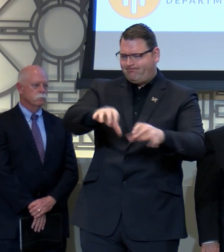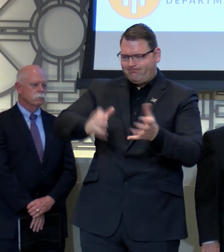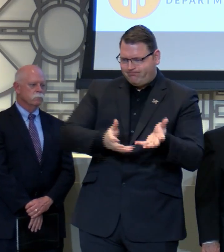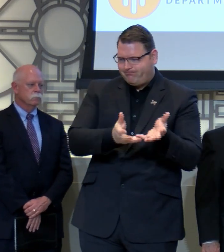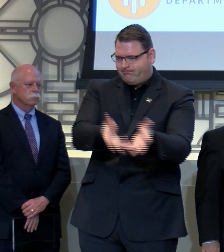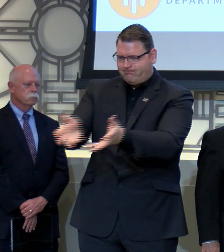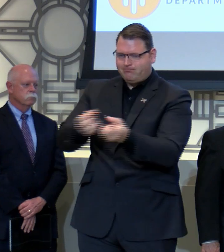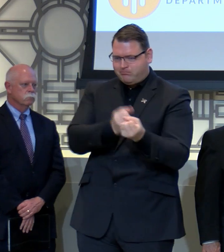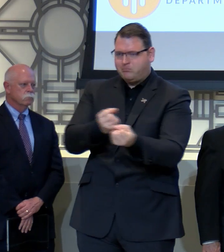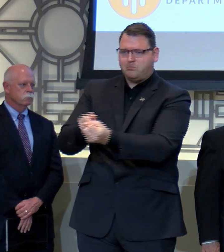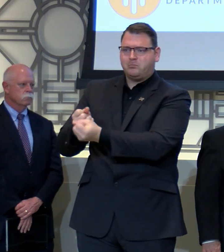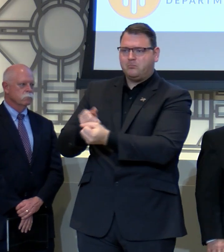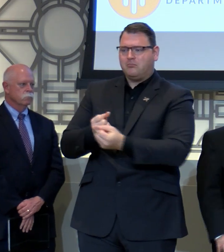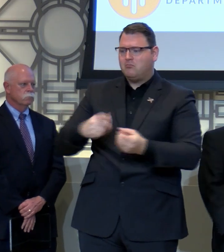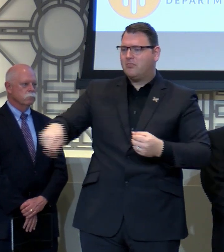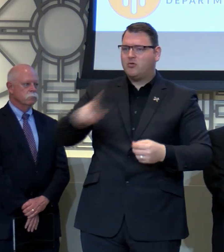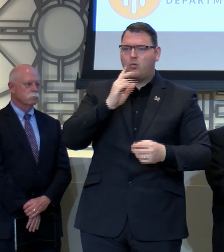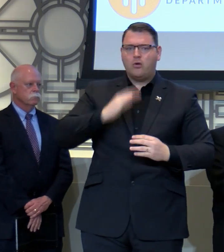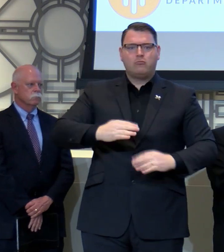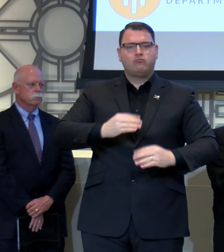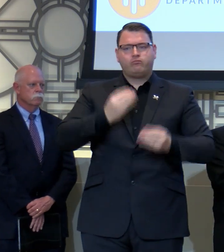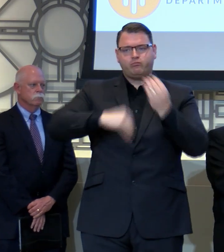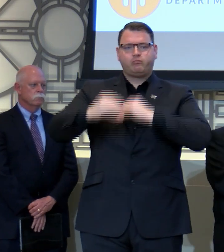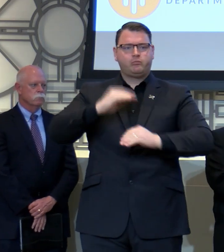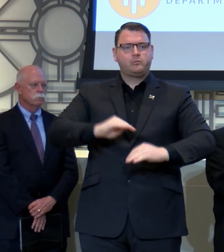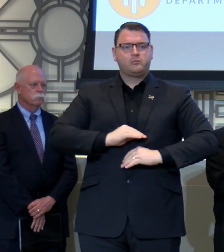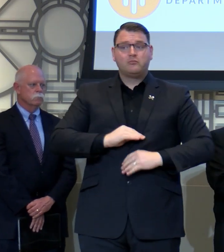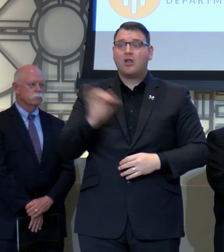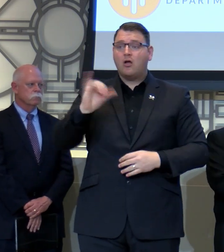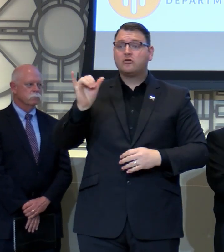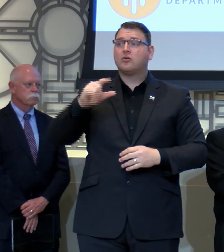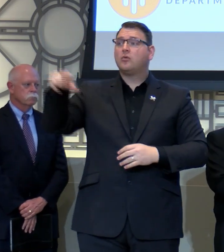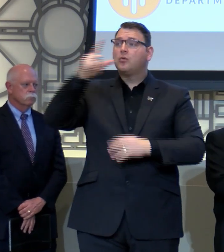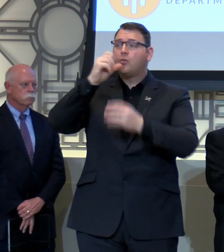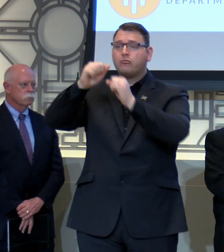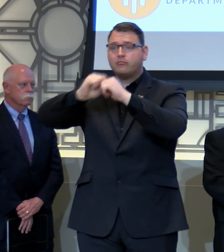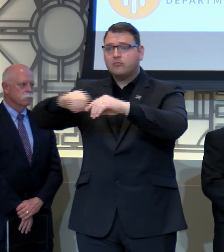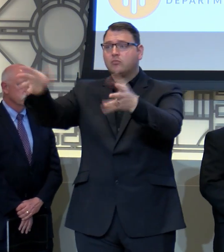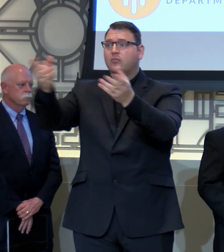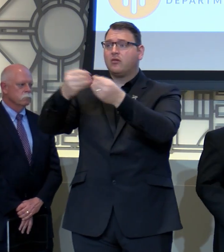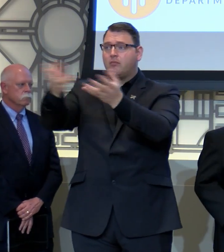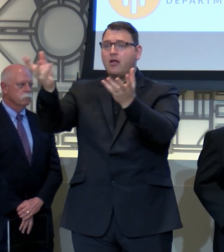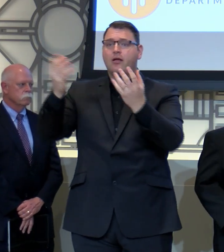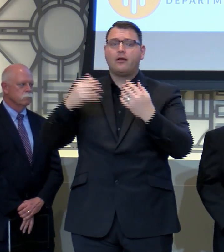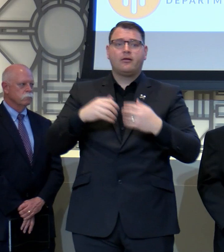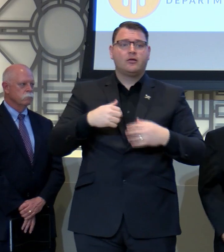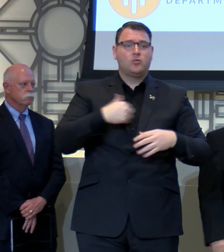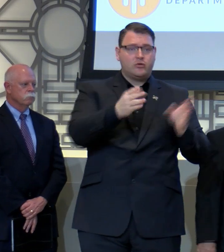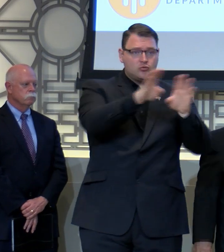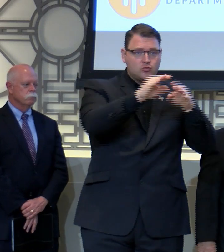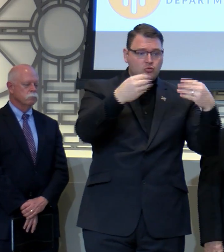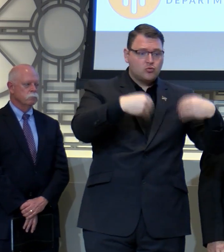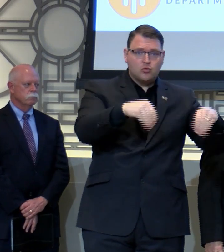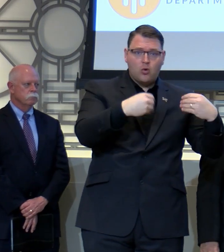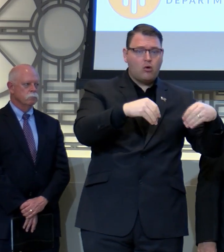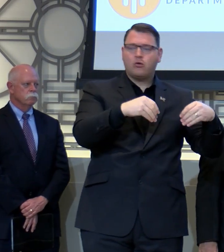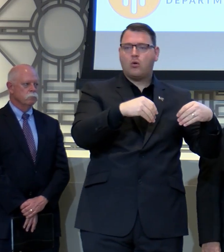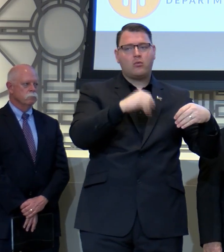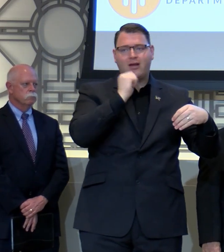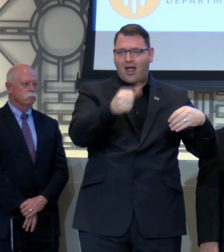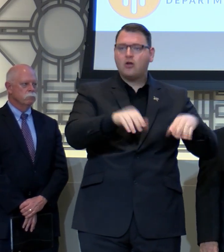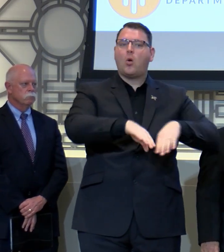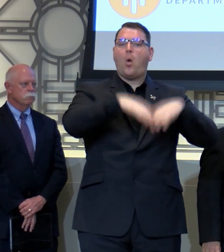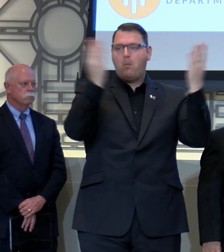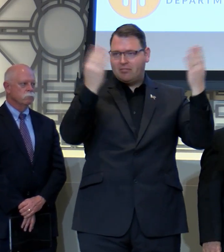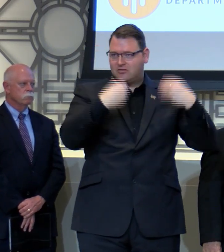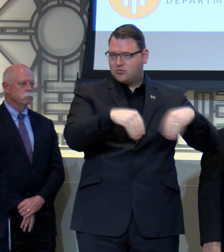supply partners for everything that they're doing each and every day. We will have groceries in our stores. We will not close down. And I would just ask that